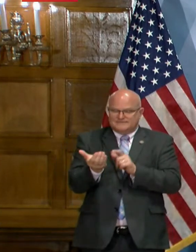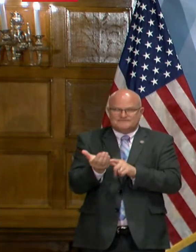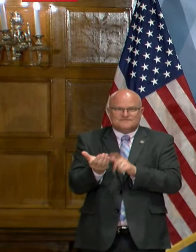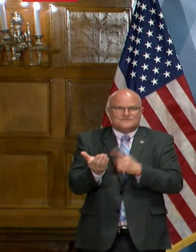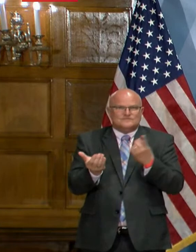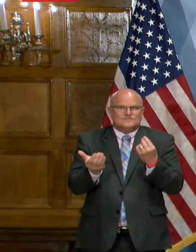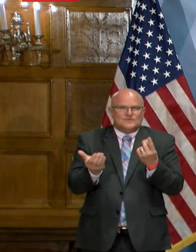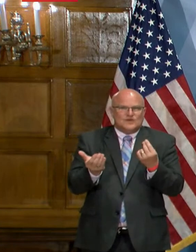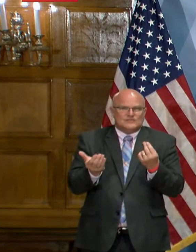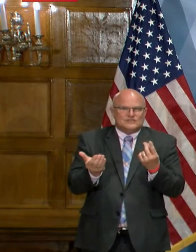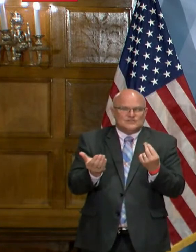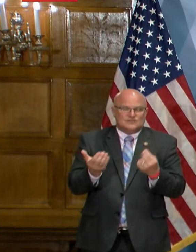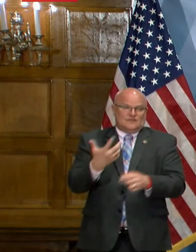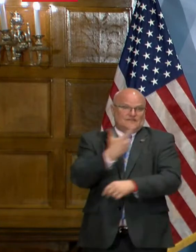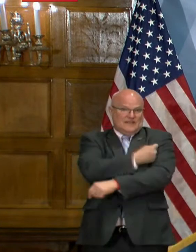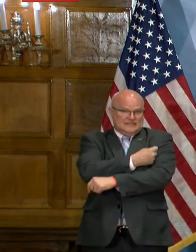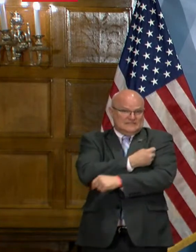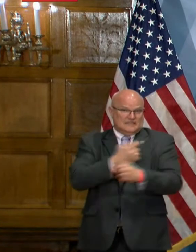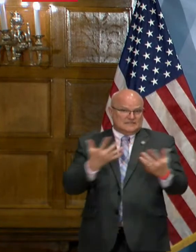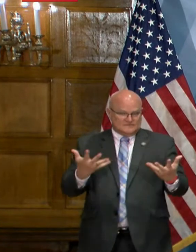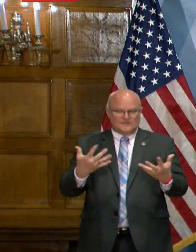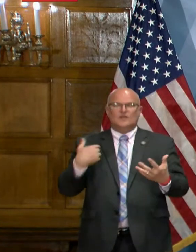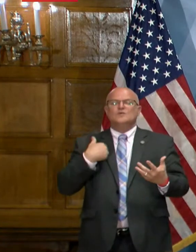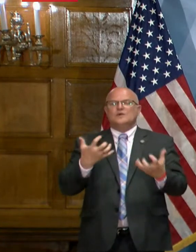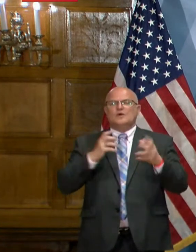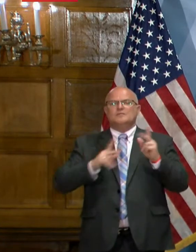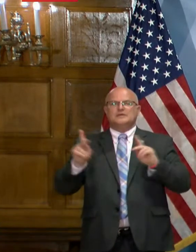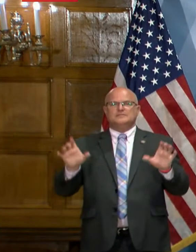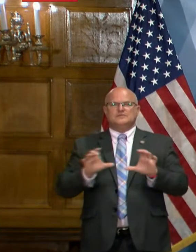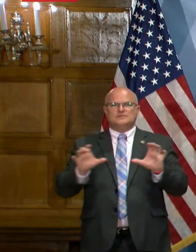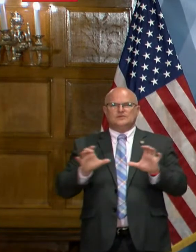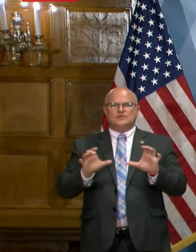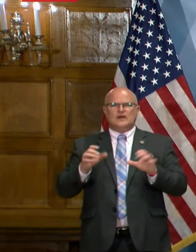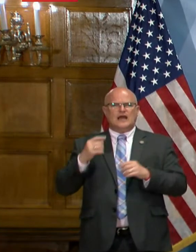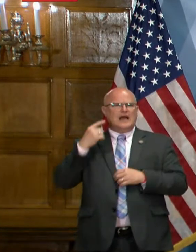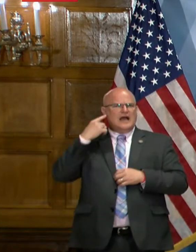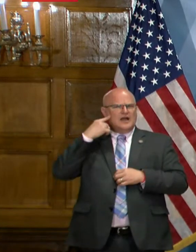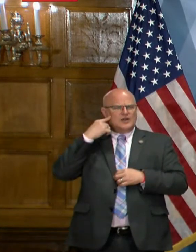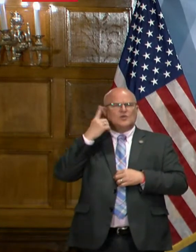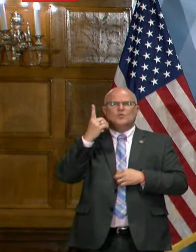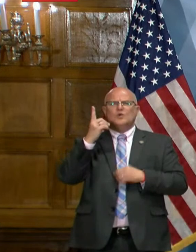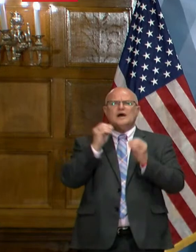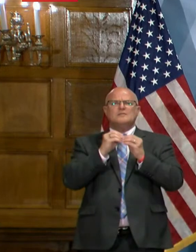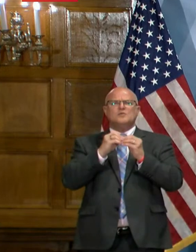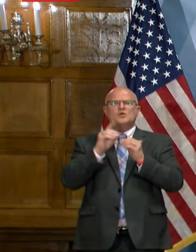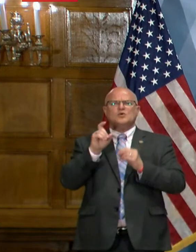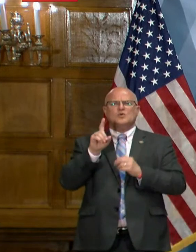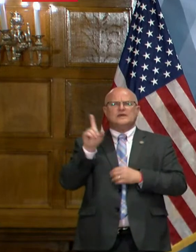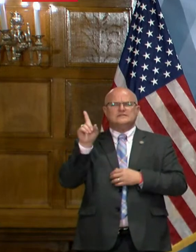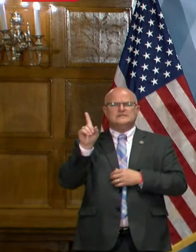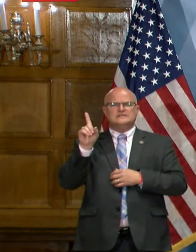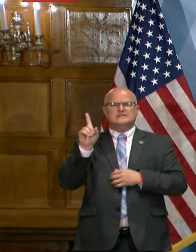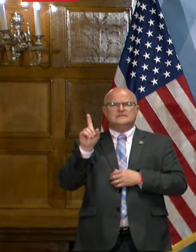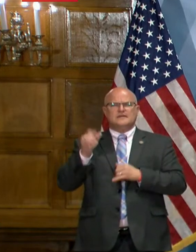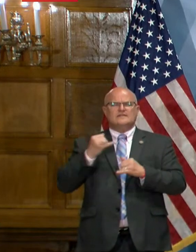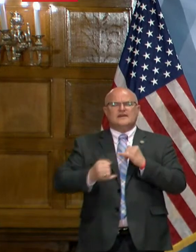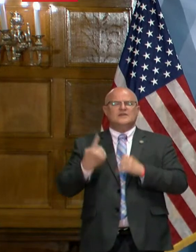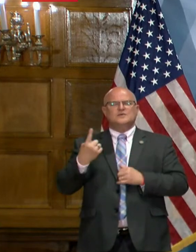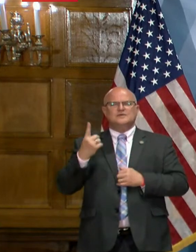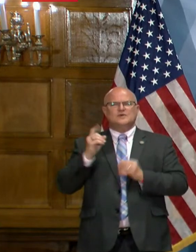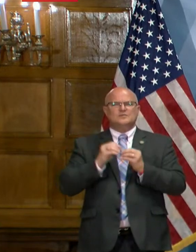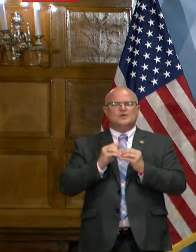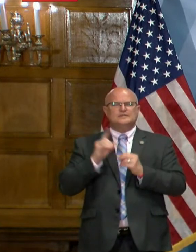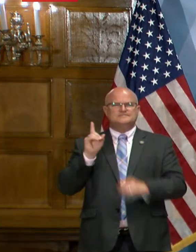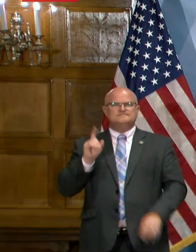getting vaccinated, and that's what we want people to do. And then I heard one other question. Let's make that the final one. One